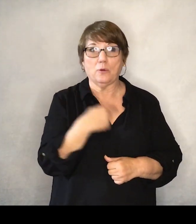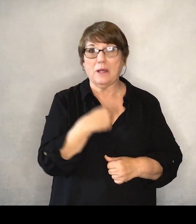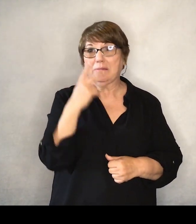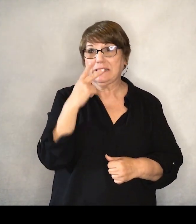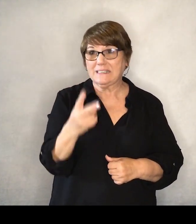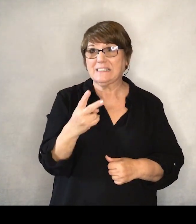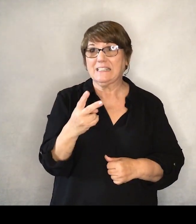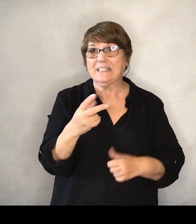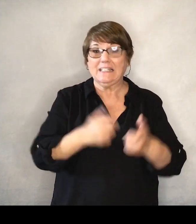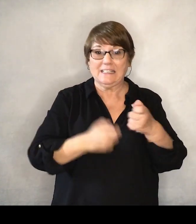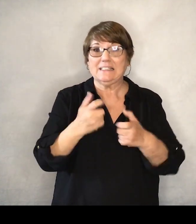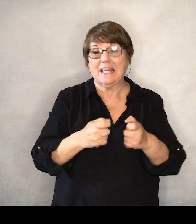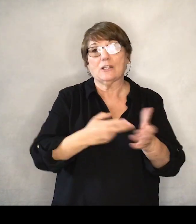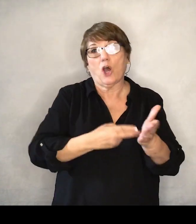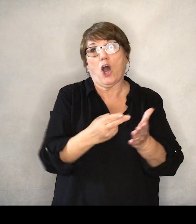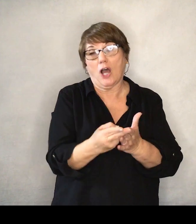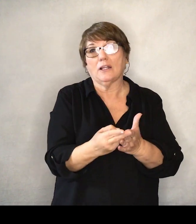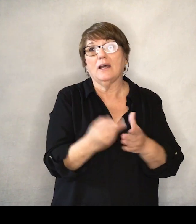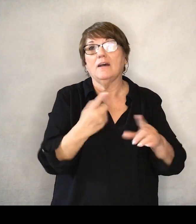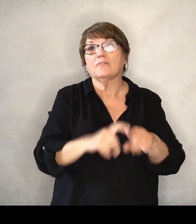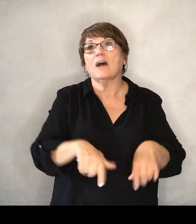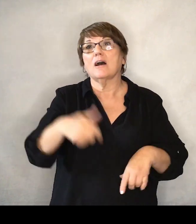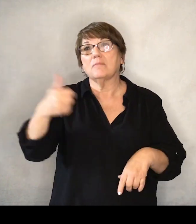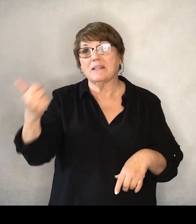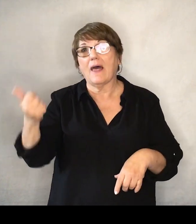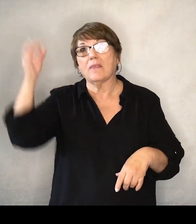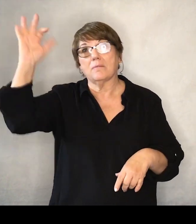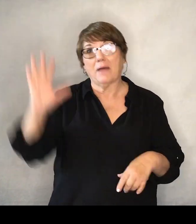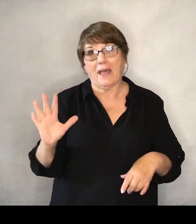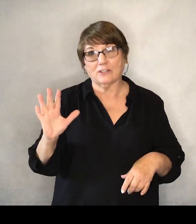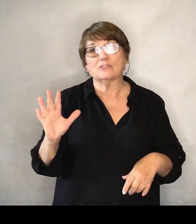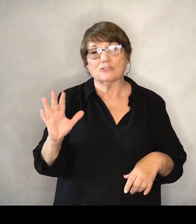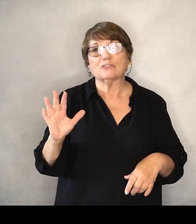see it in a text, to be honest, and it's from another pastor.